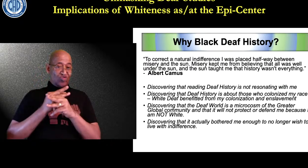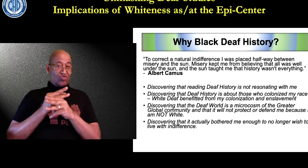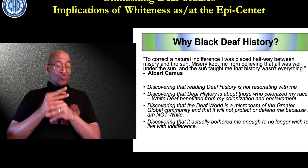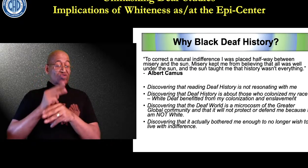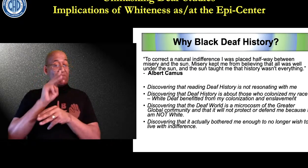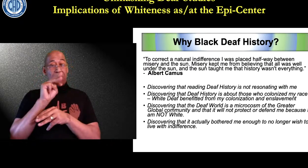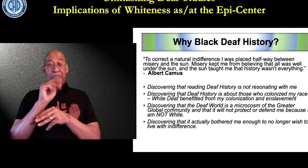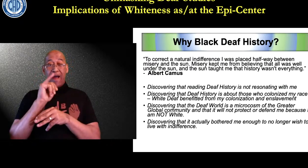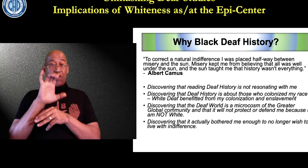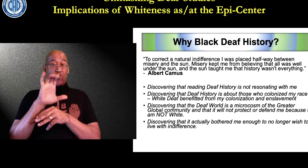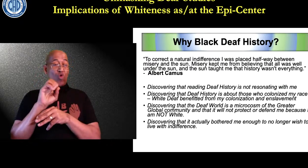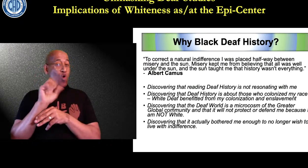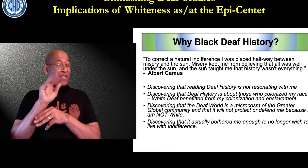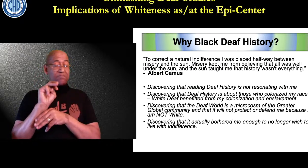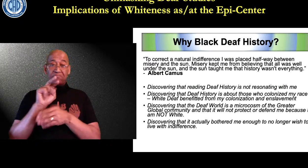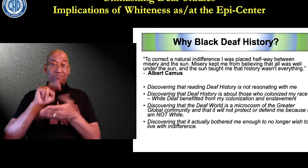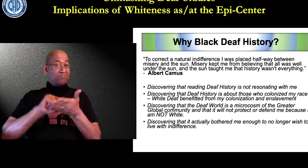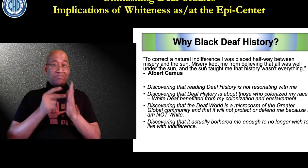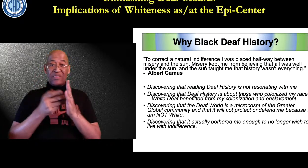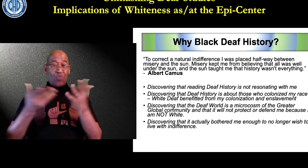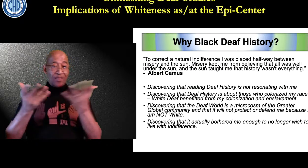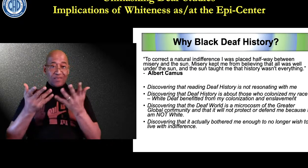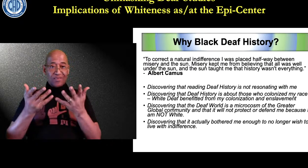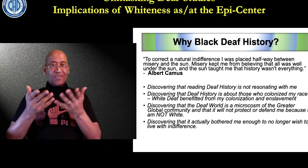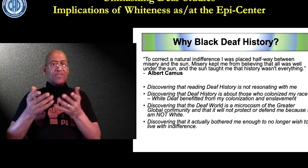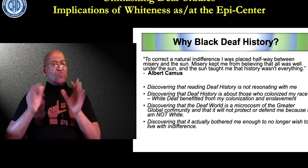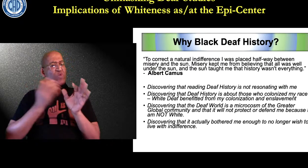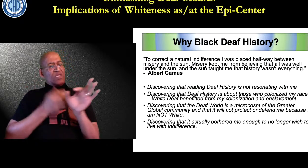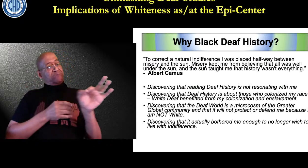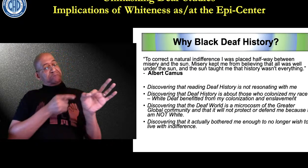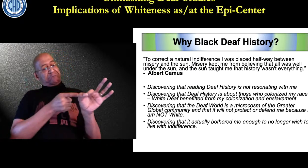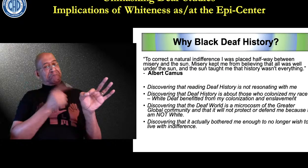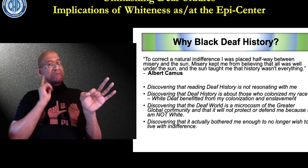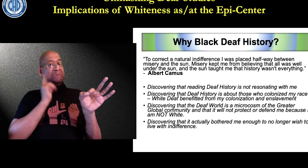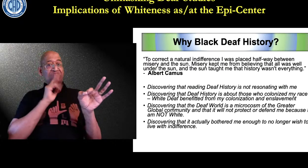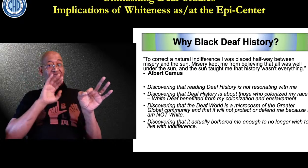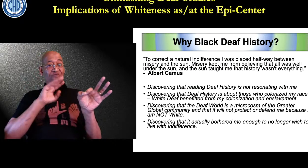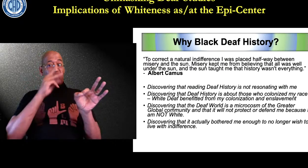it's a micronism of the total world.